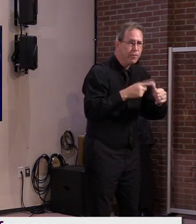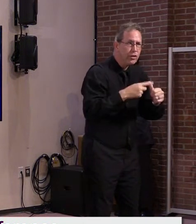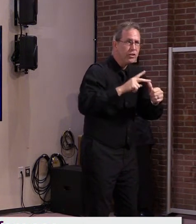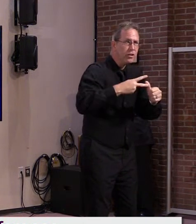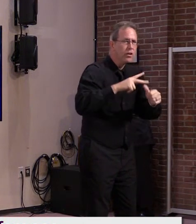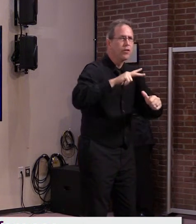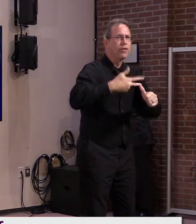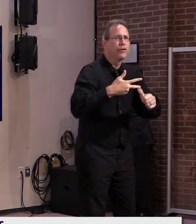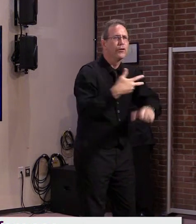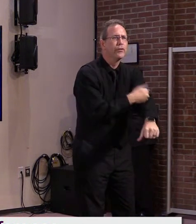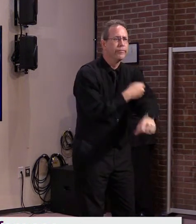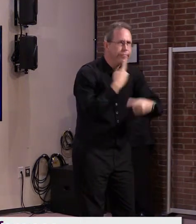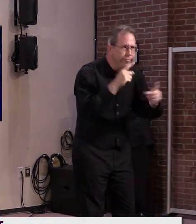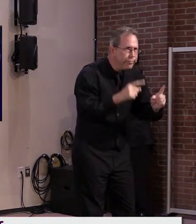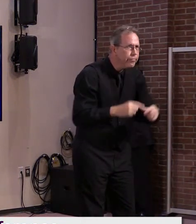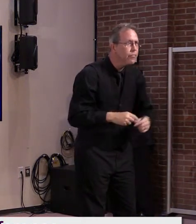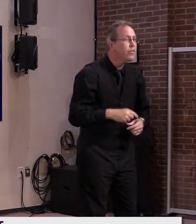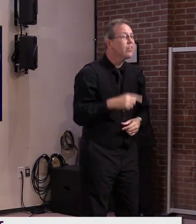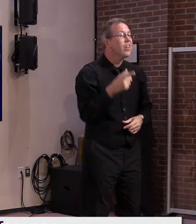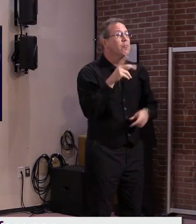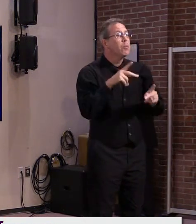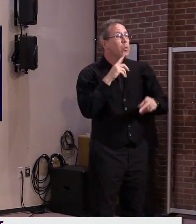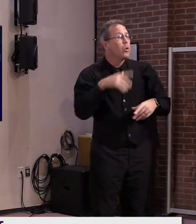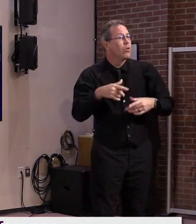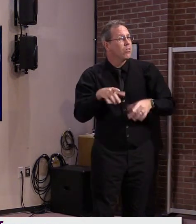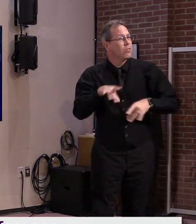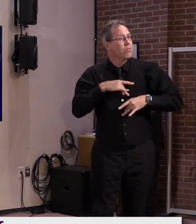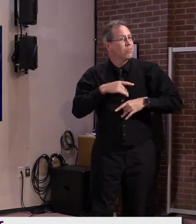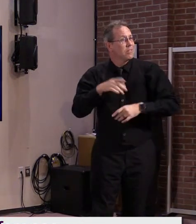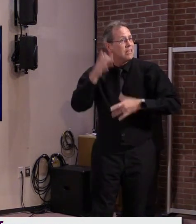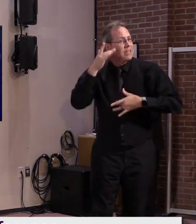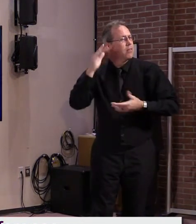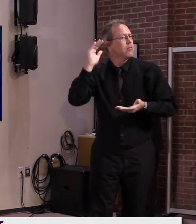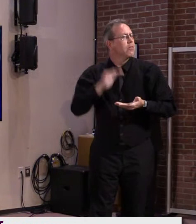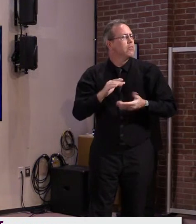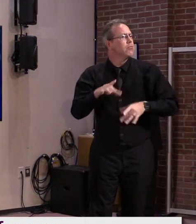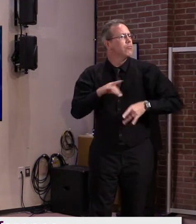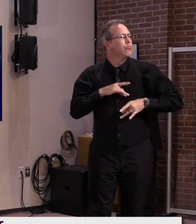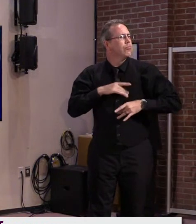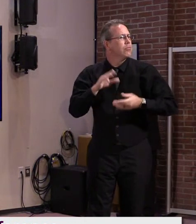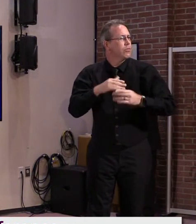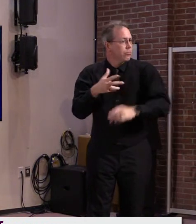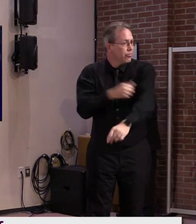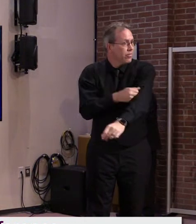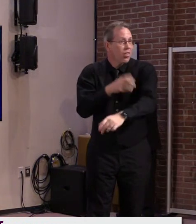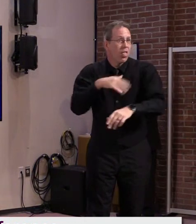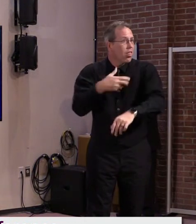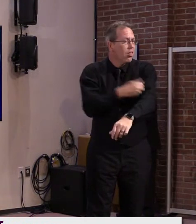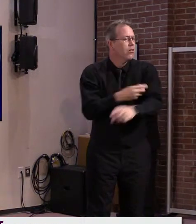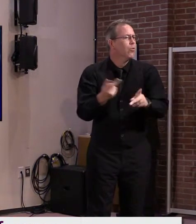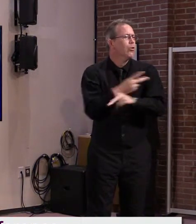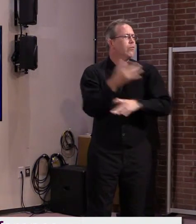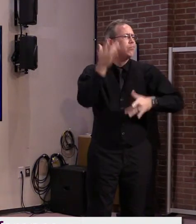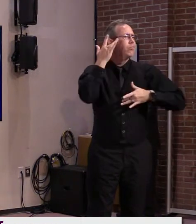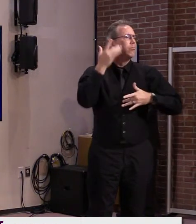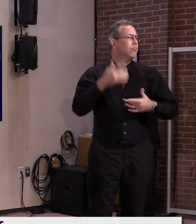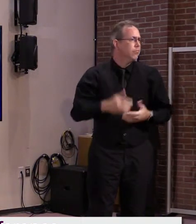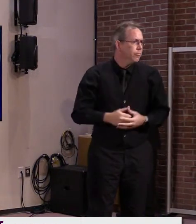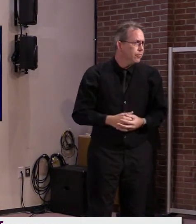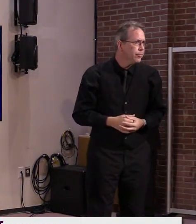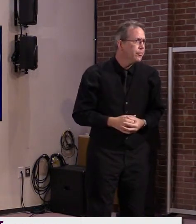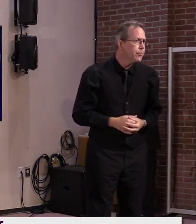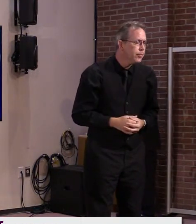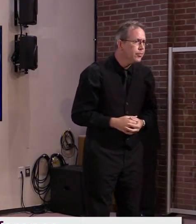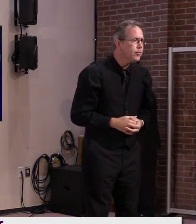20-fold. And those receiving the third dose were showing similar types of reactions, like soreness in the arm, as they did with